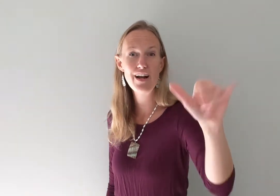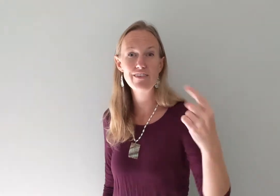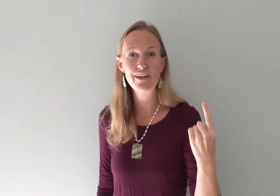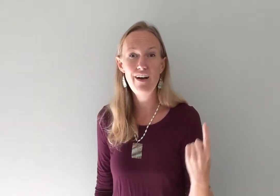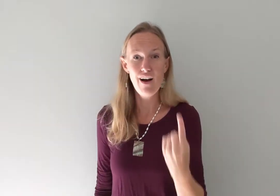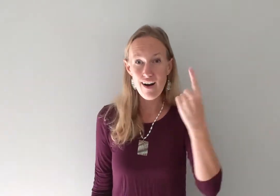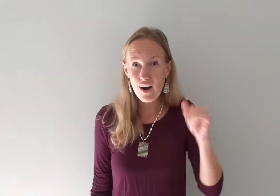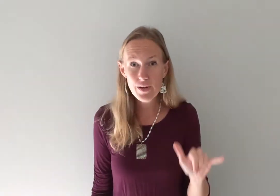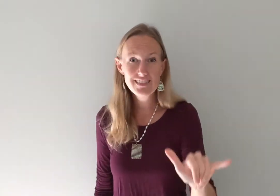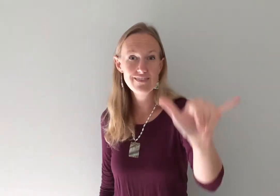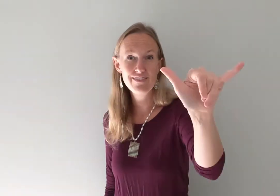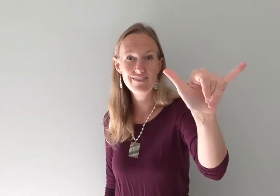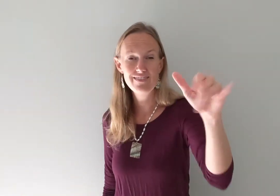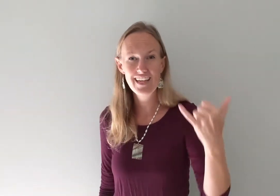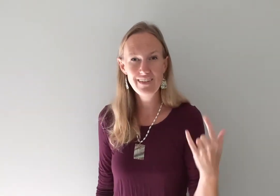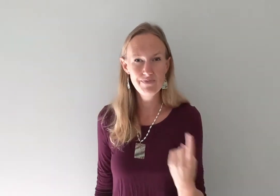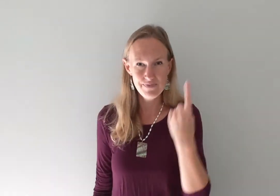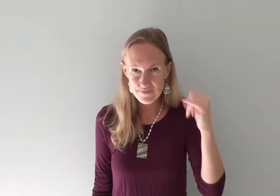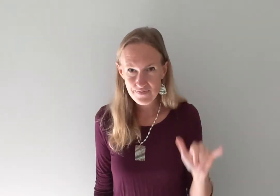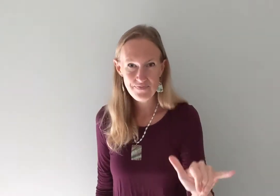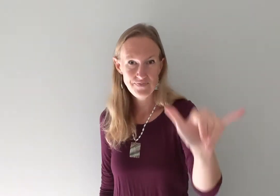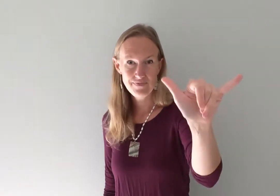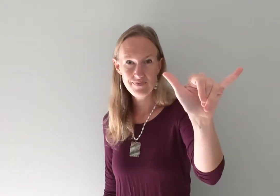forever. Always and, okay?